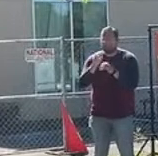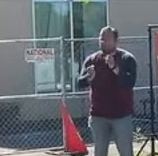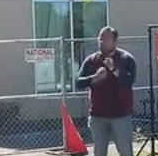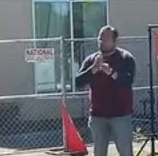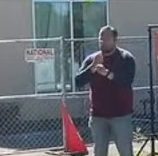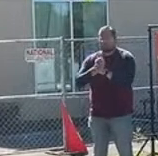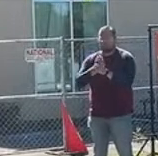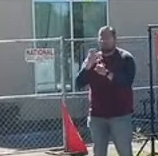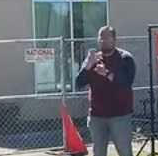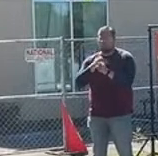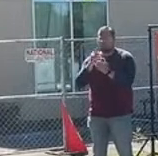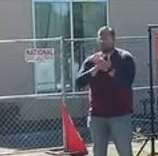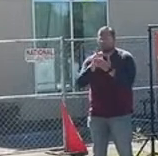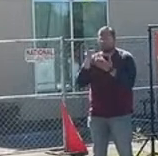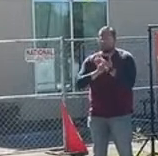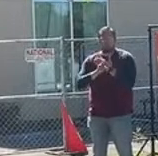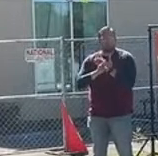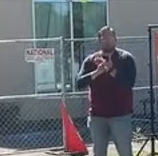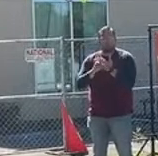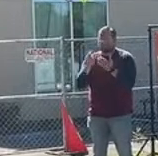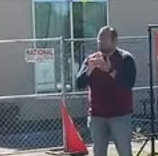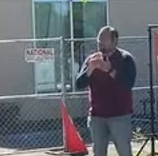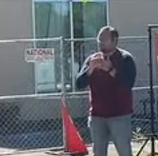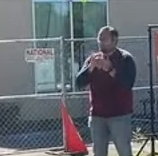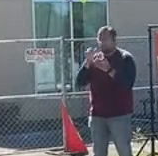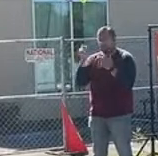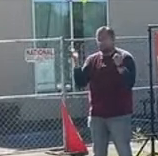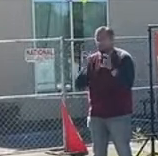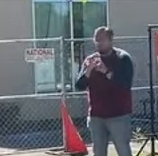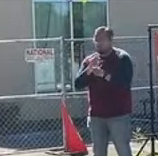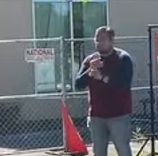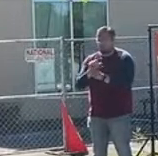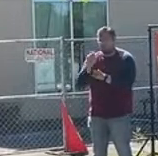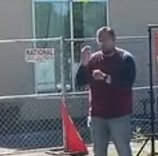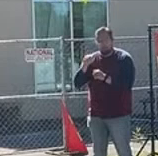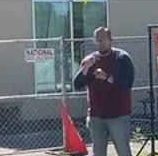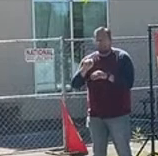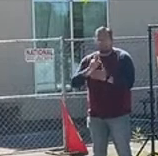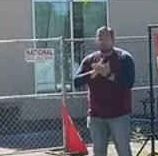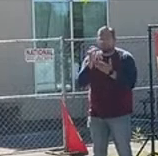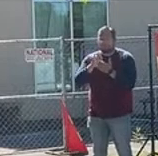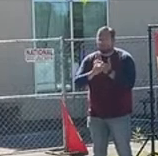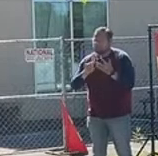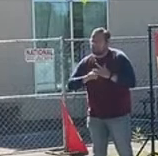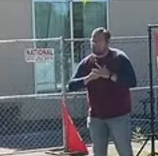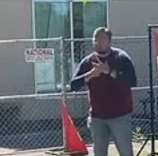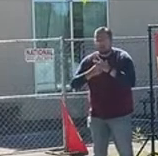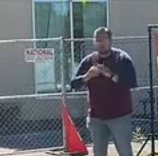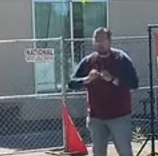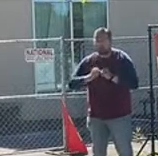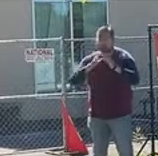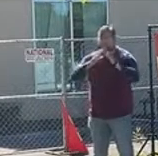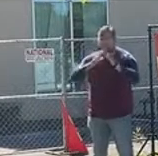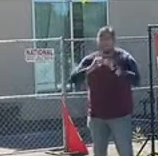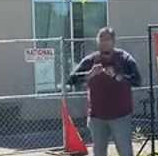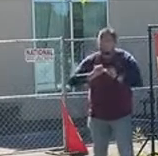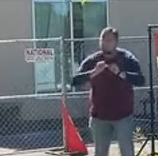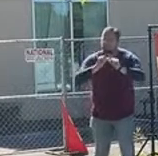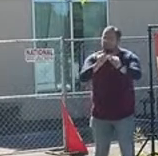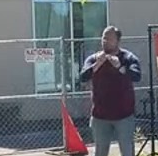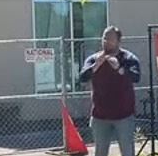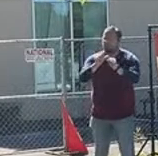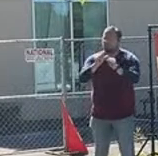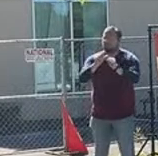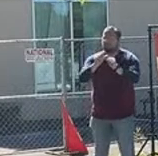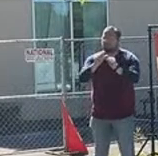our program, and it's no small task to get this project off on time and to stay on schedule.